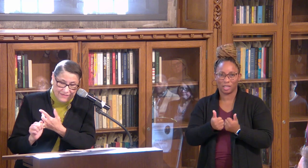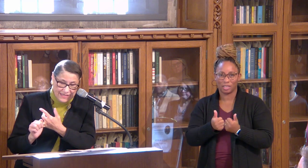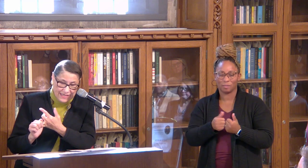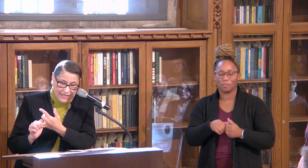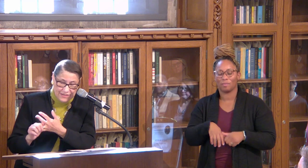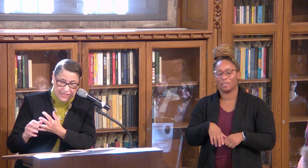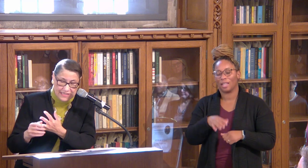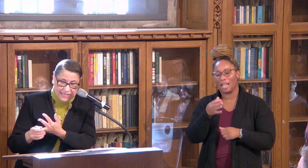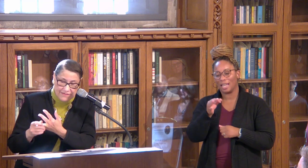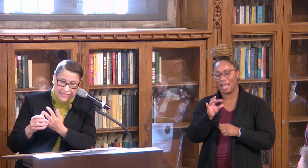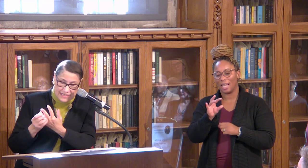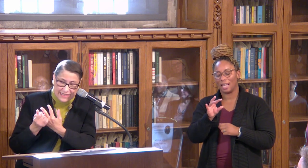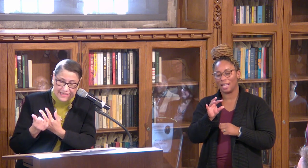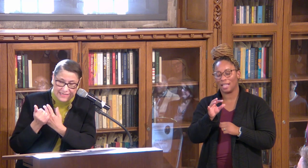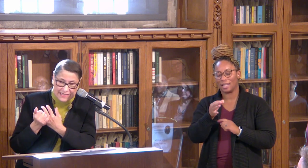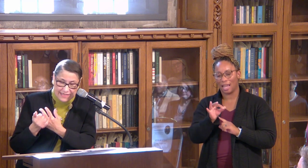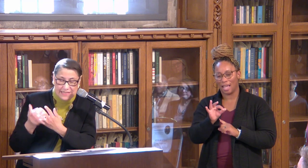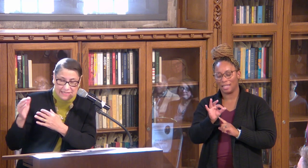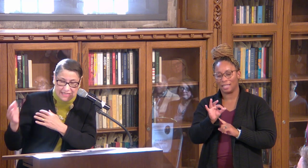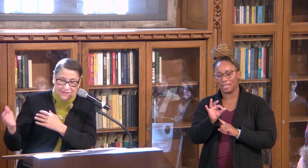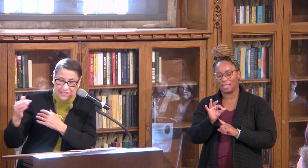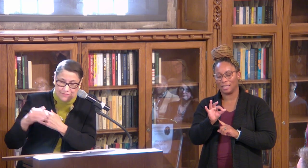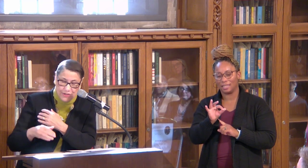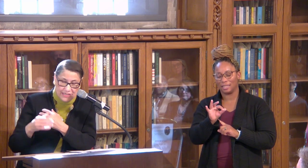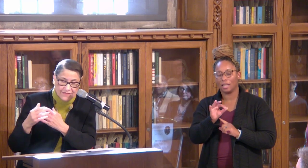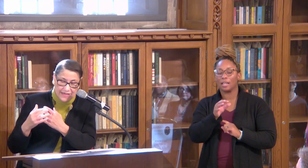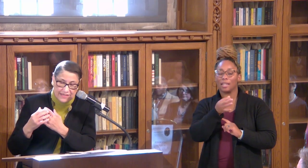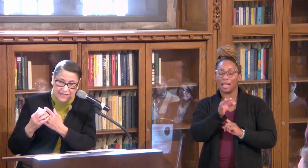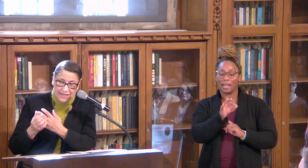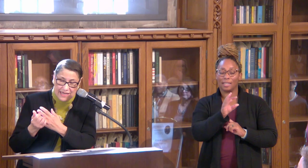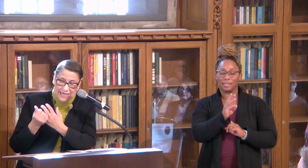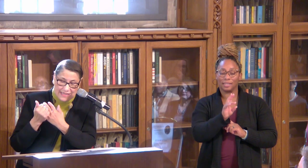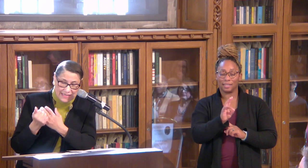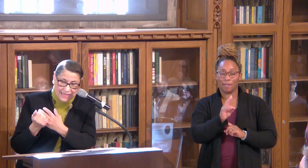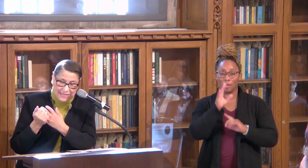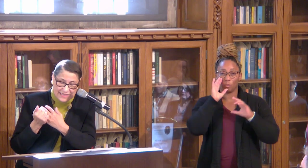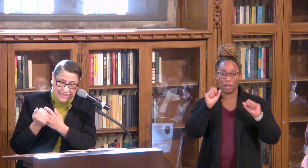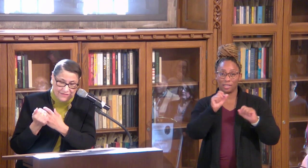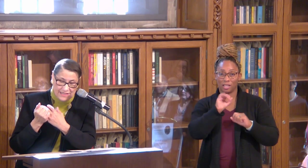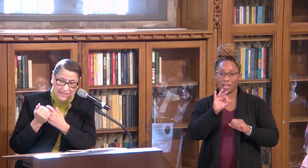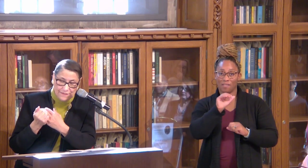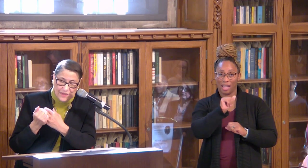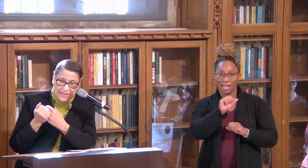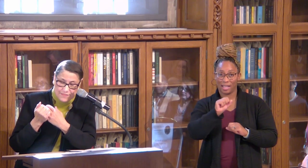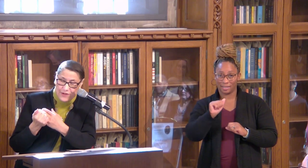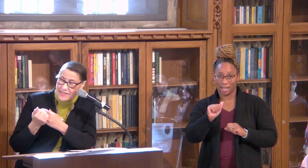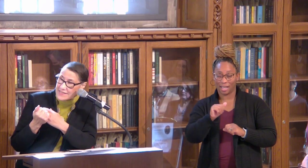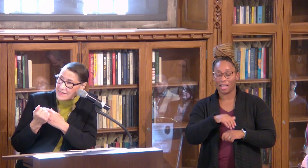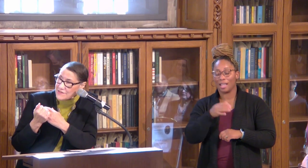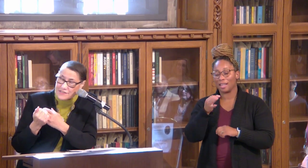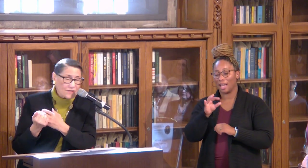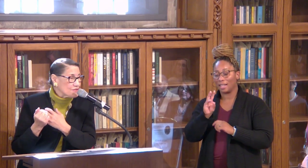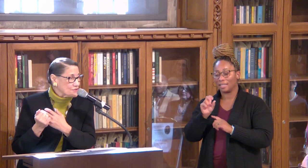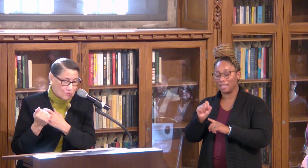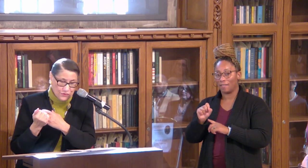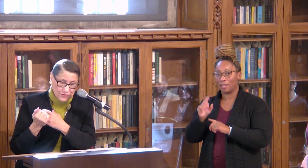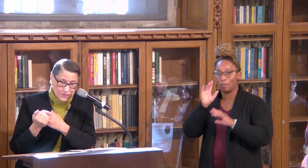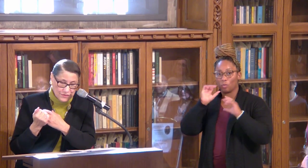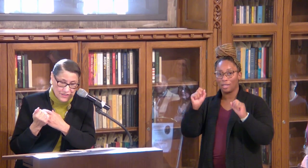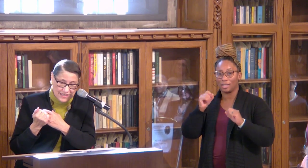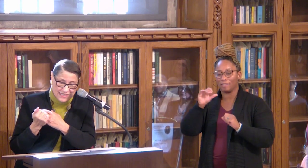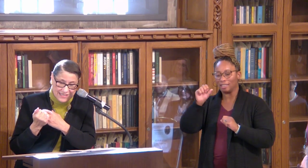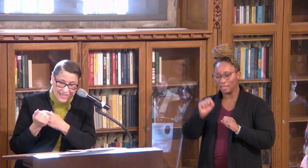1970 he 67 19 67 he's president of Asa 1970 he's president of the Southern